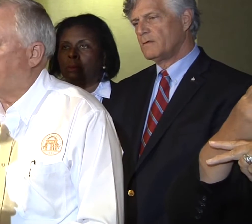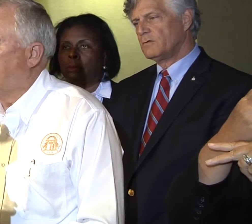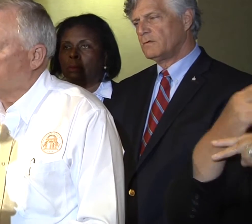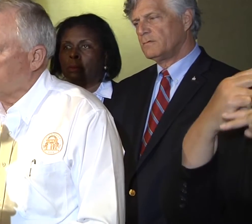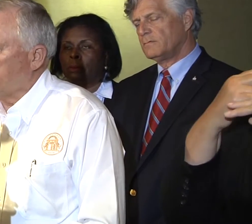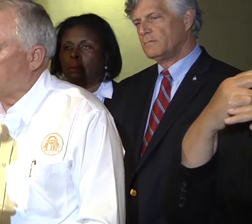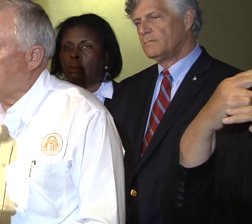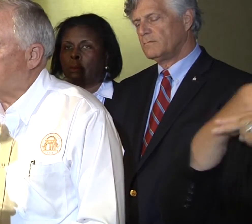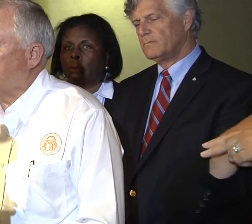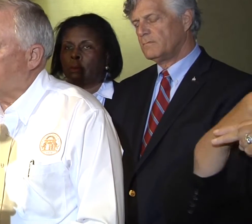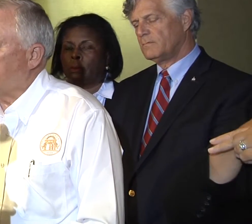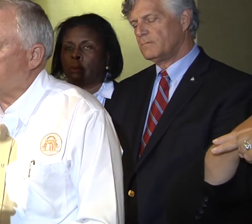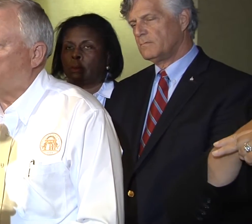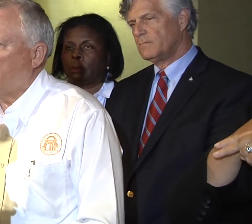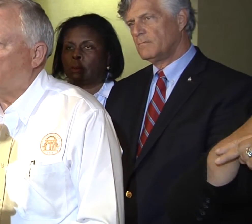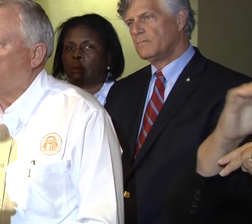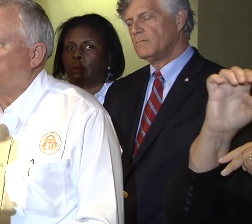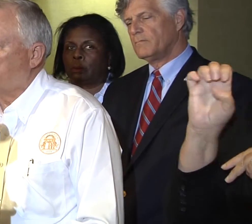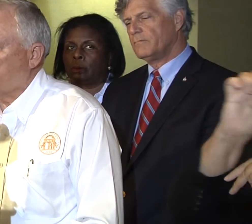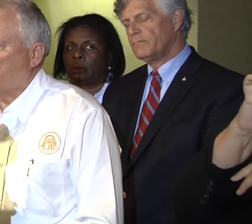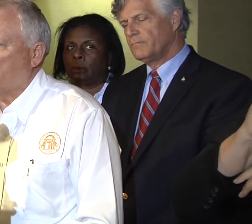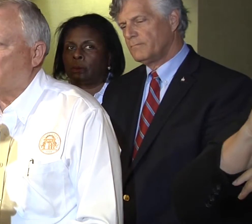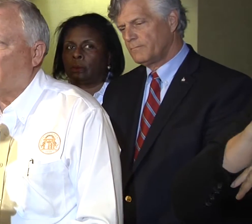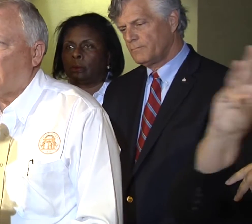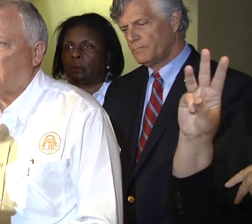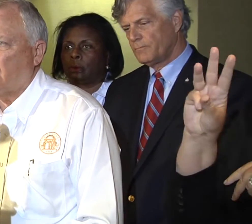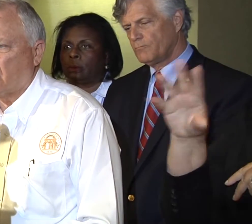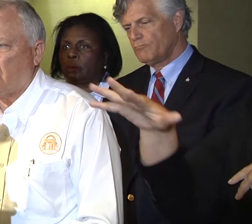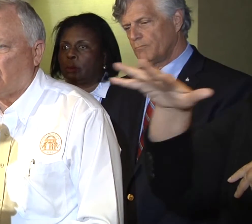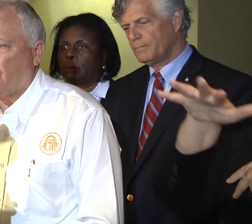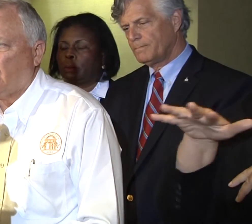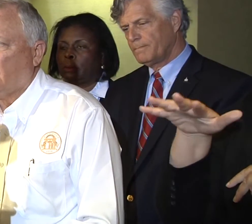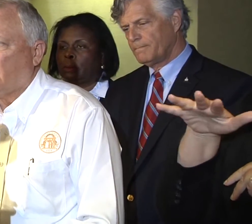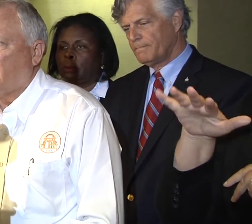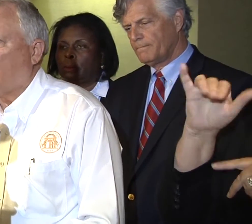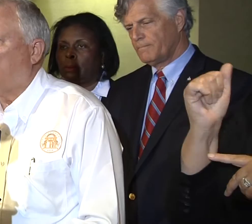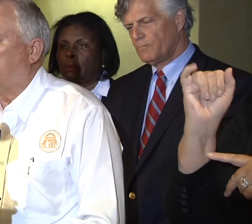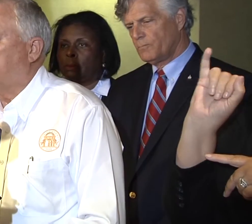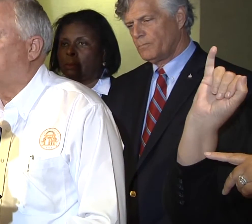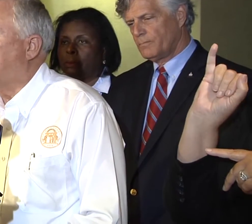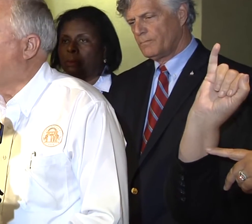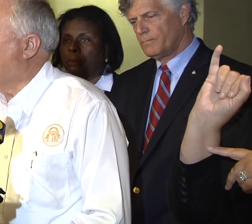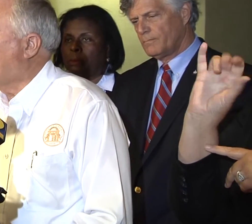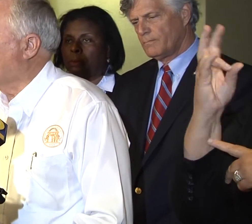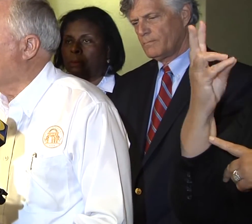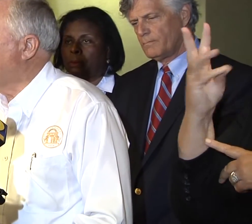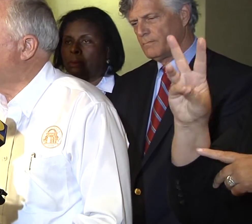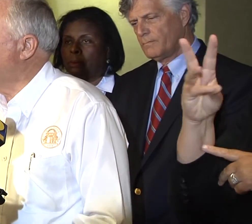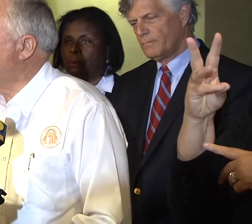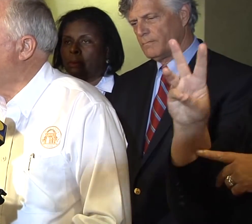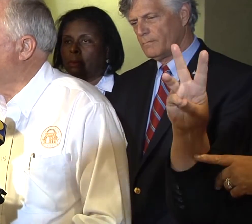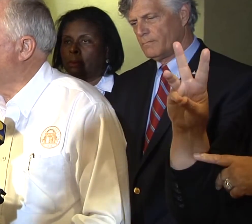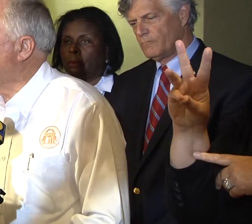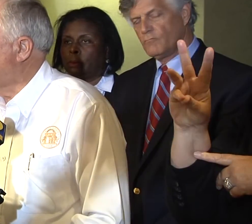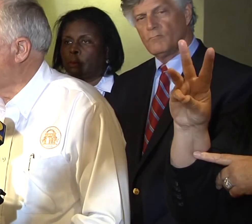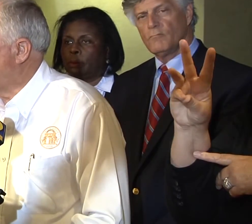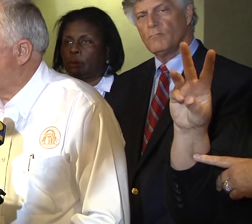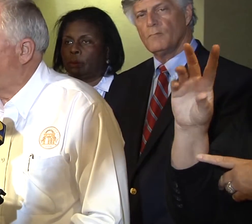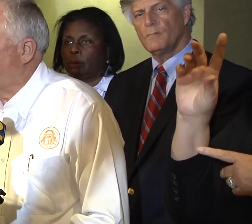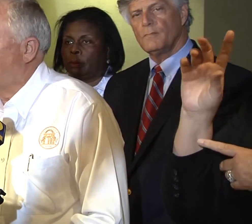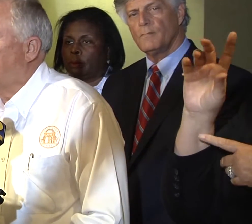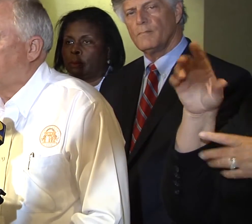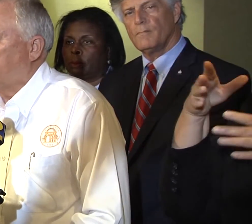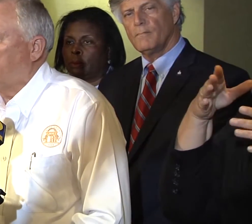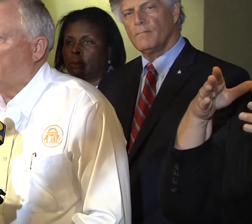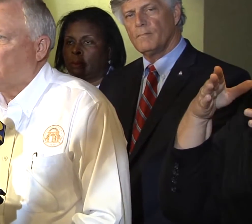the west and the eastbound sections of I-16. That will go all the way to the Dublin